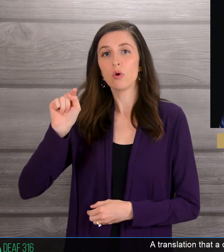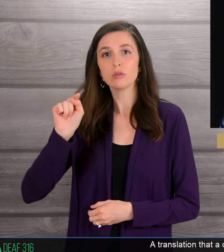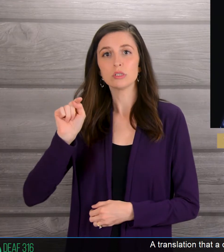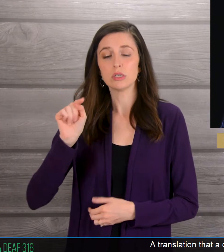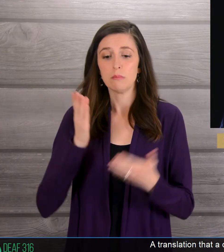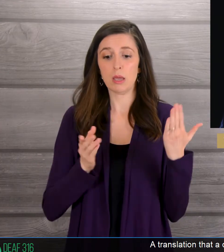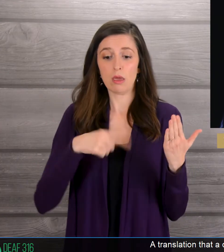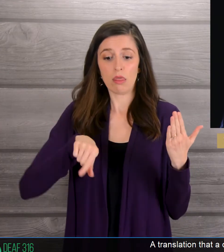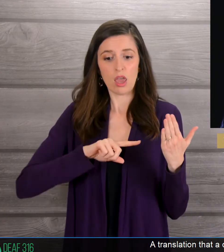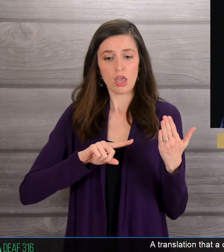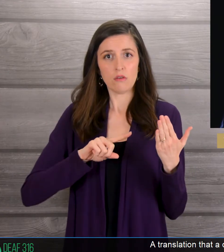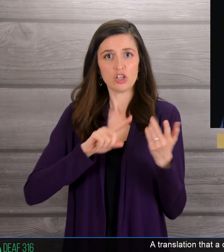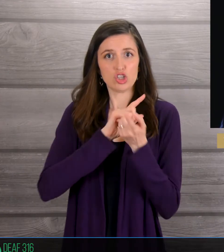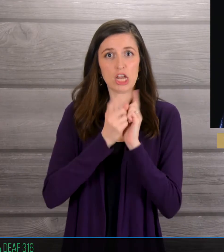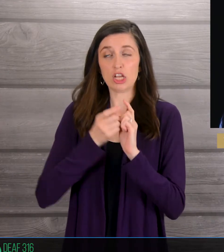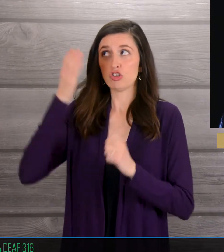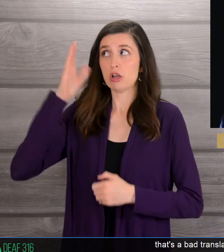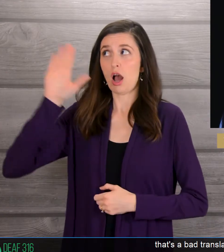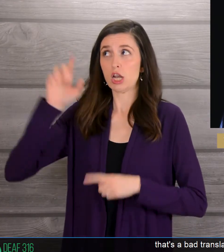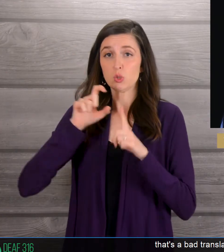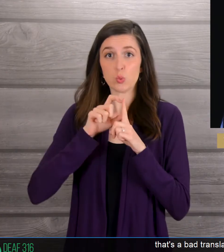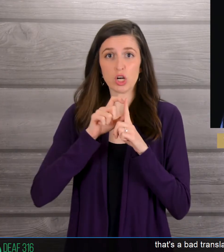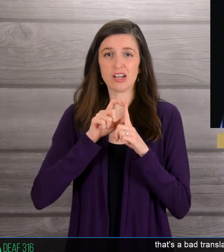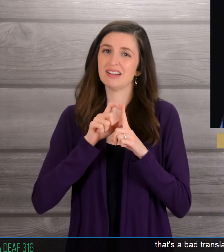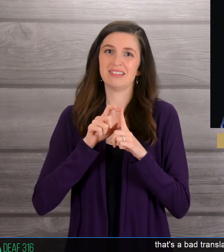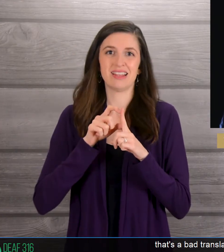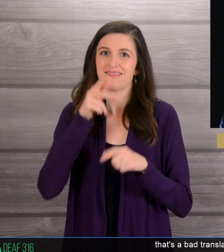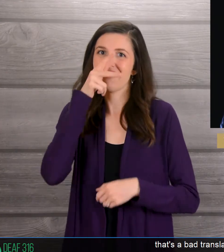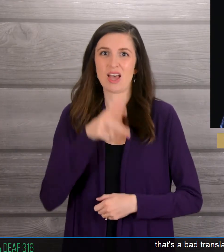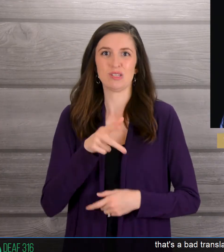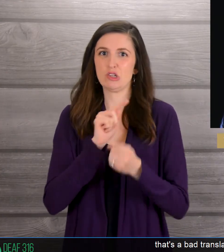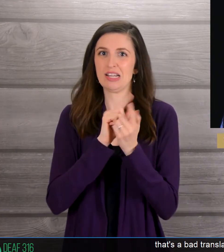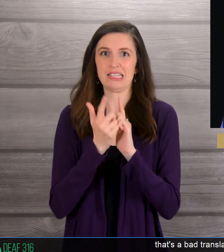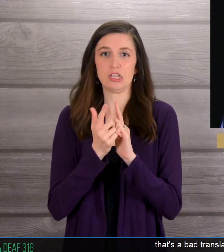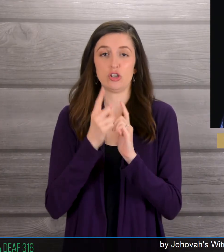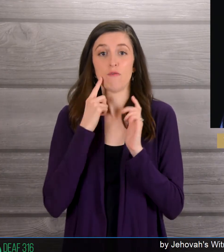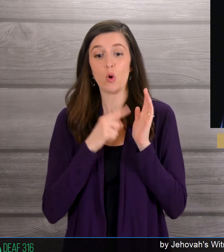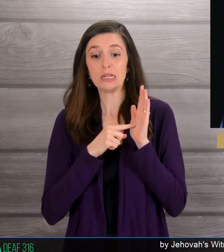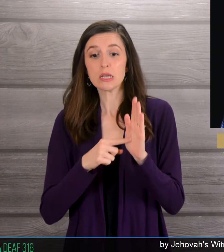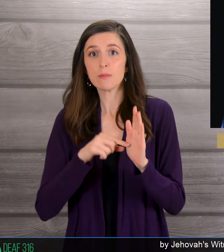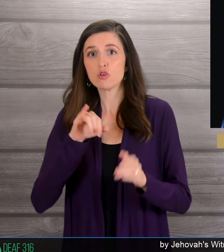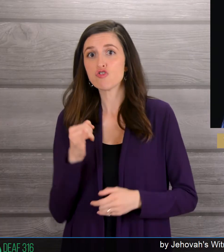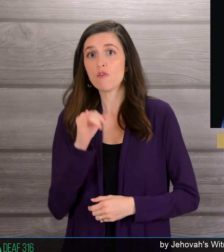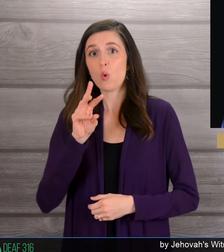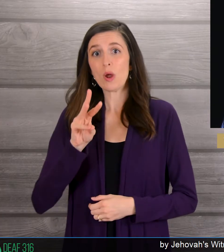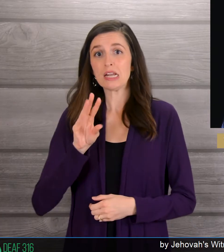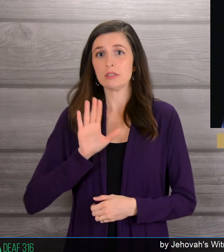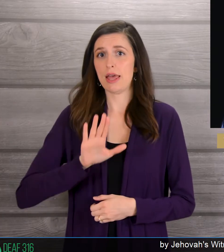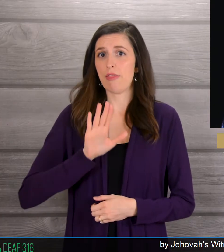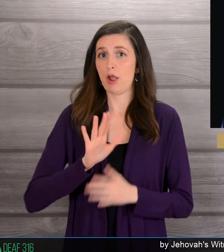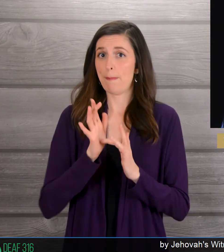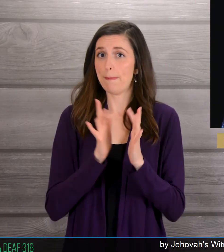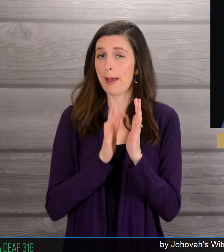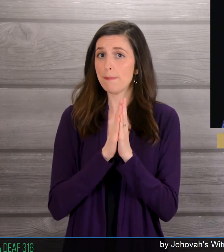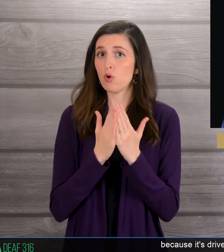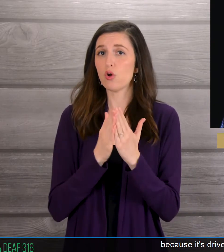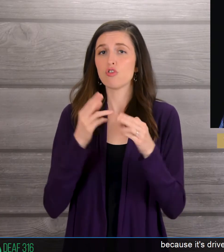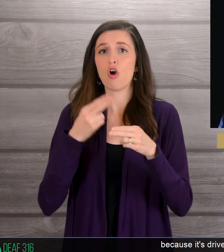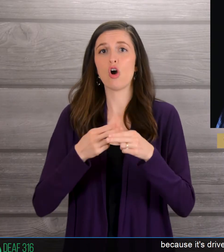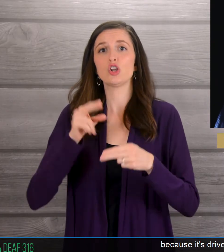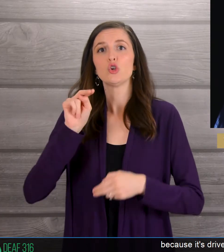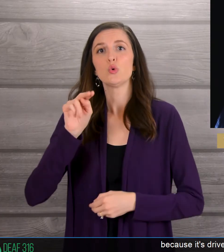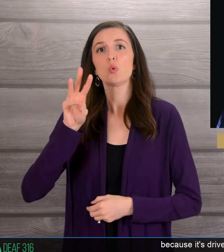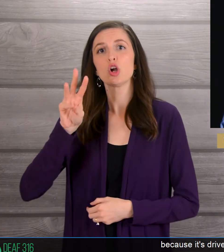has changed the Word of God, that's a bad translation. Like the New World Translation by Jehovah's Witnesses is a bad translation